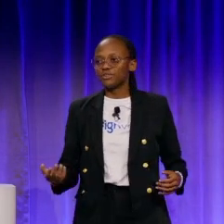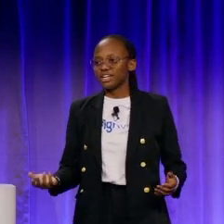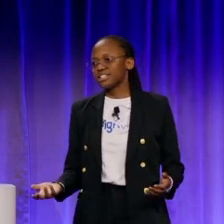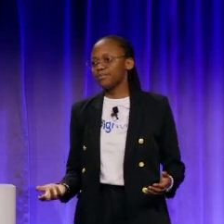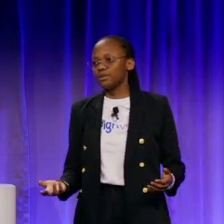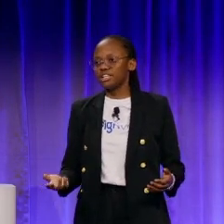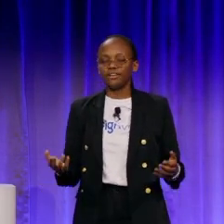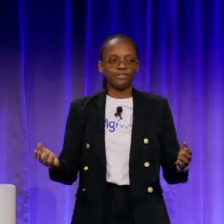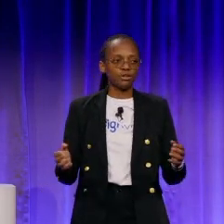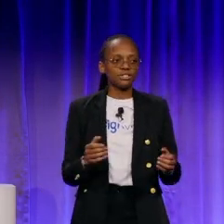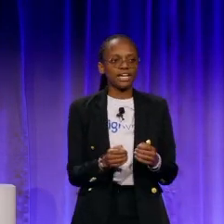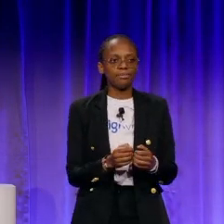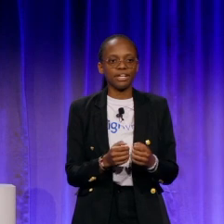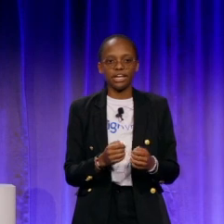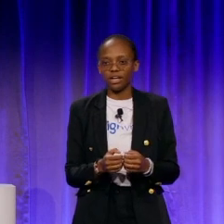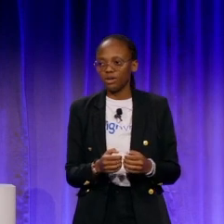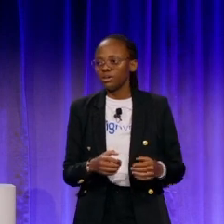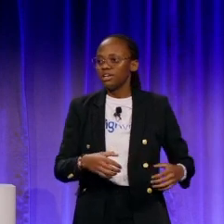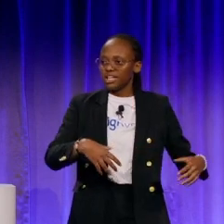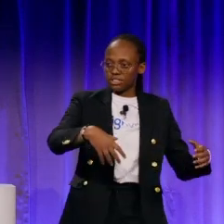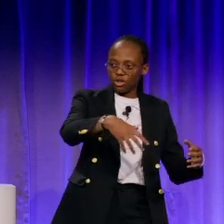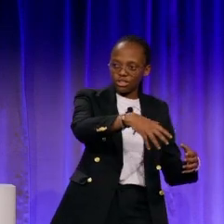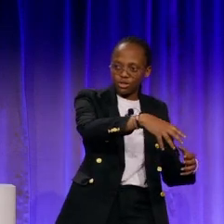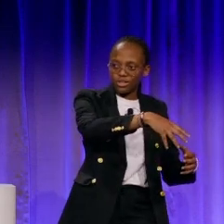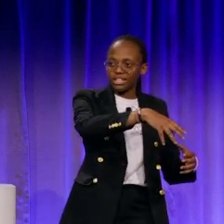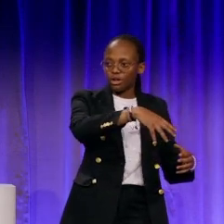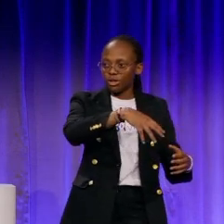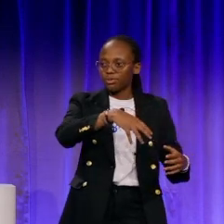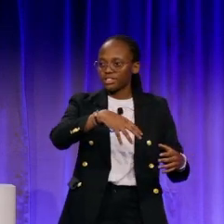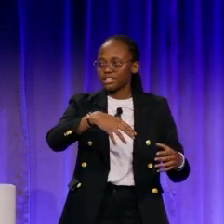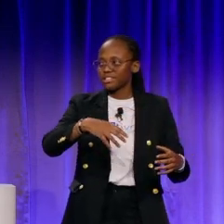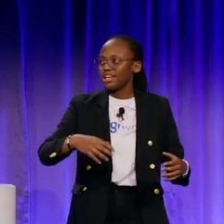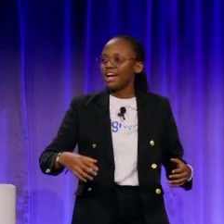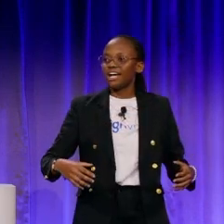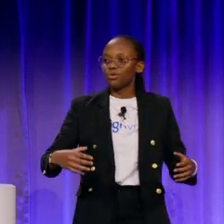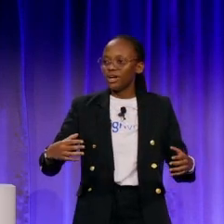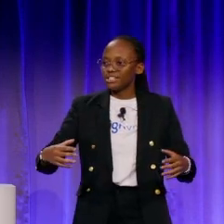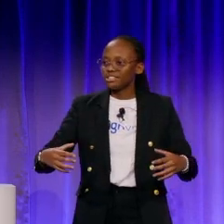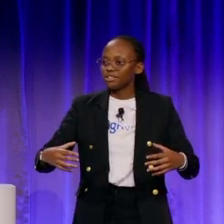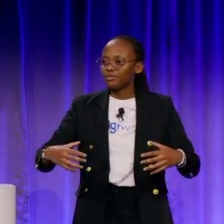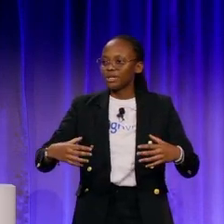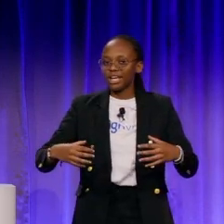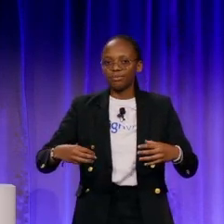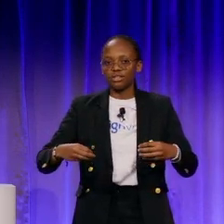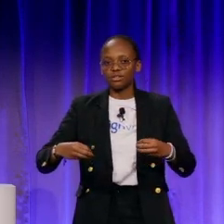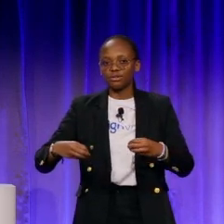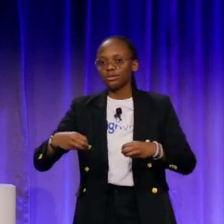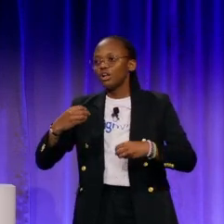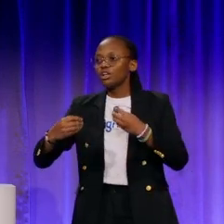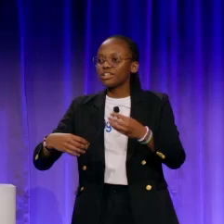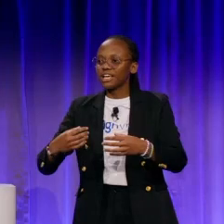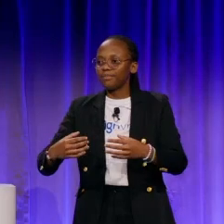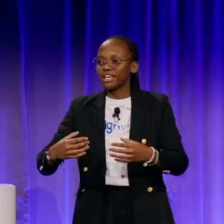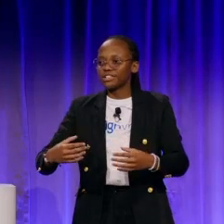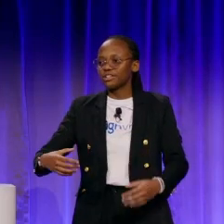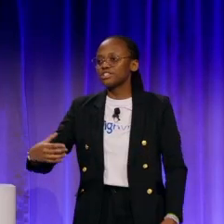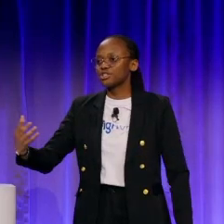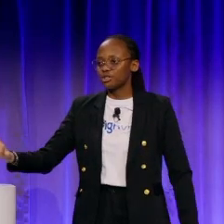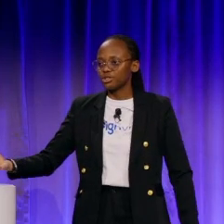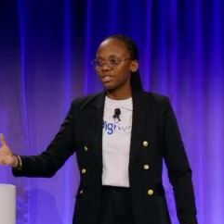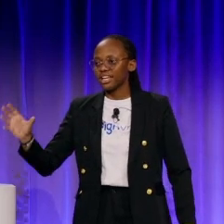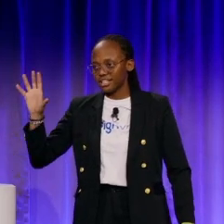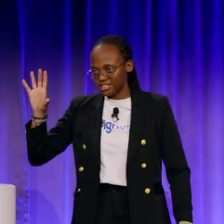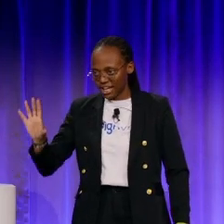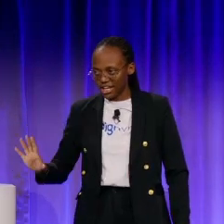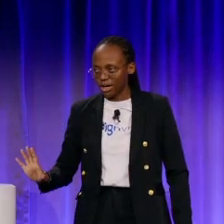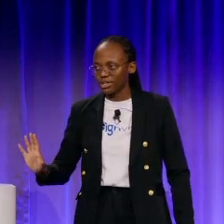So, for example, if you type in hello, it goes through that whole process. And once you've been able to load the application, it